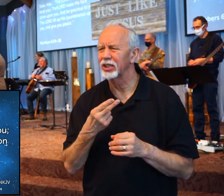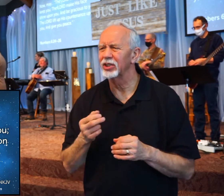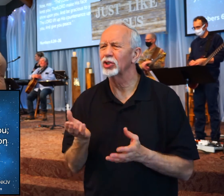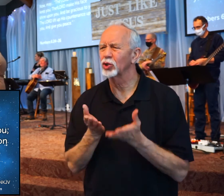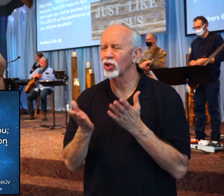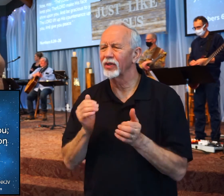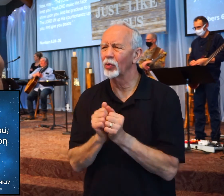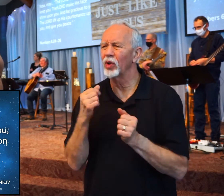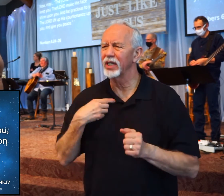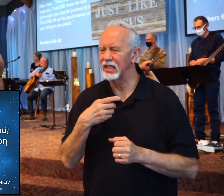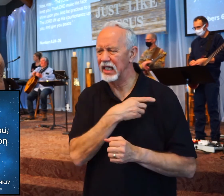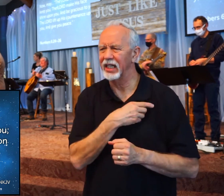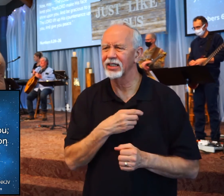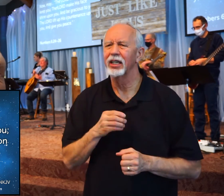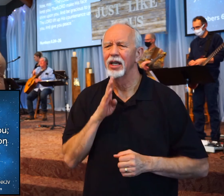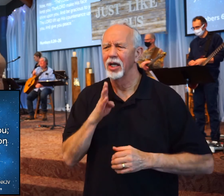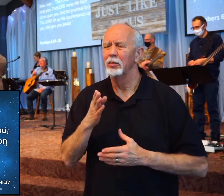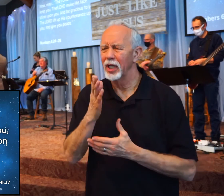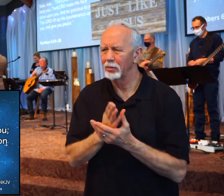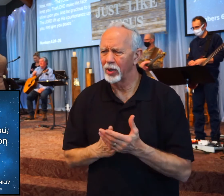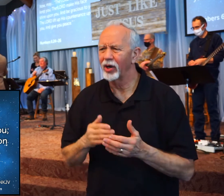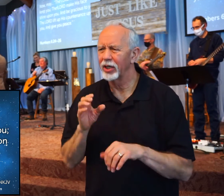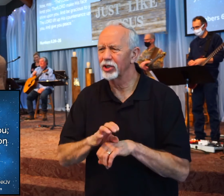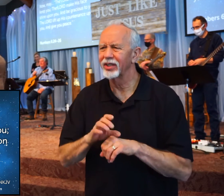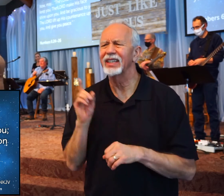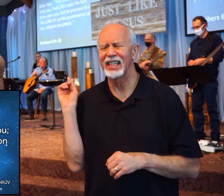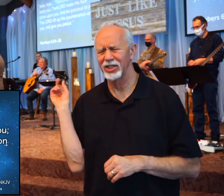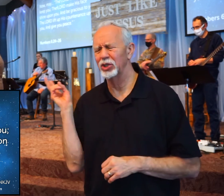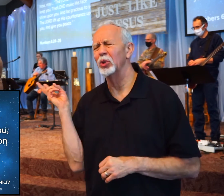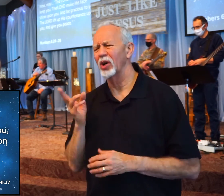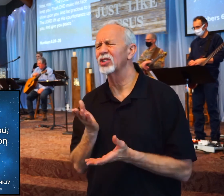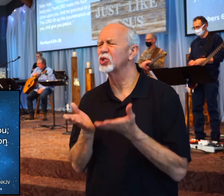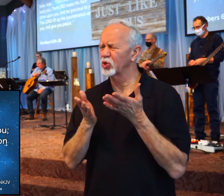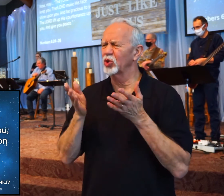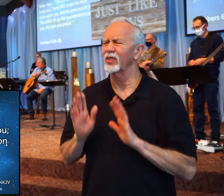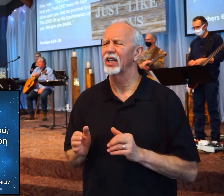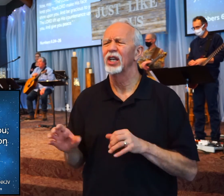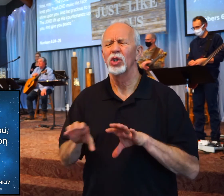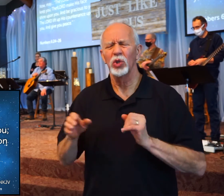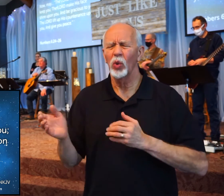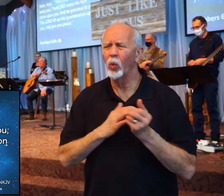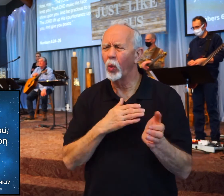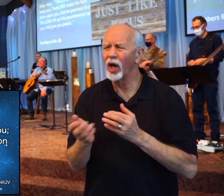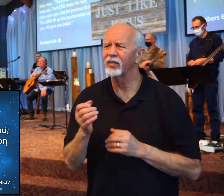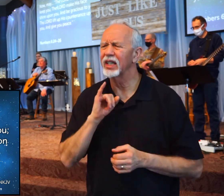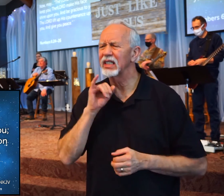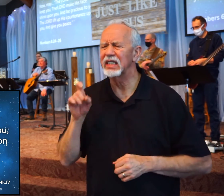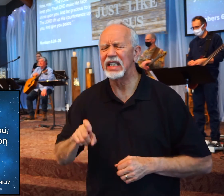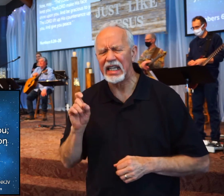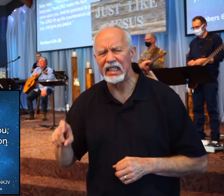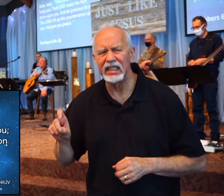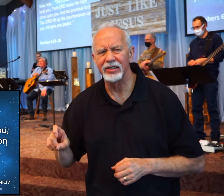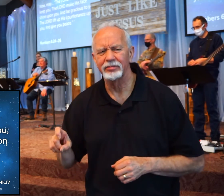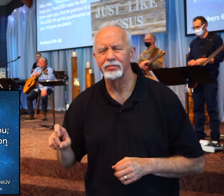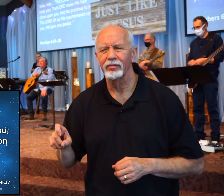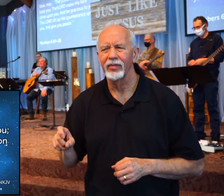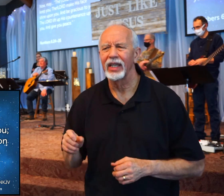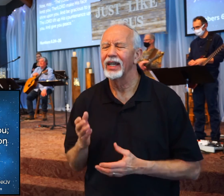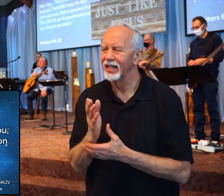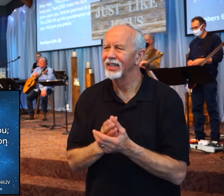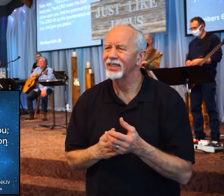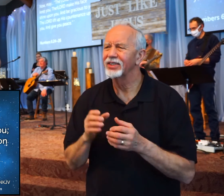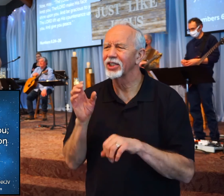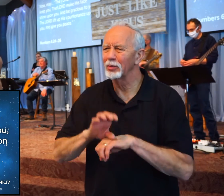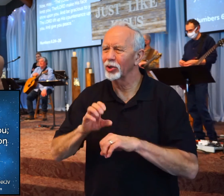with our deacons, has been a part of the church. These two are just servants. They do whatever is needed. And some church over